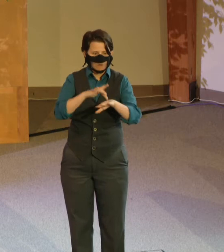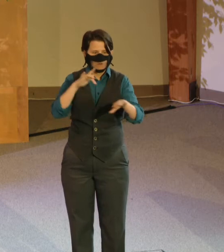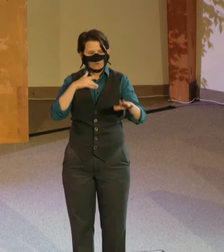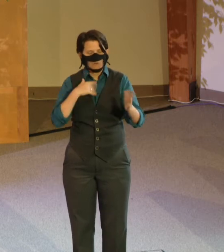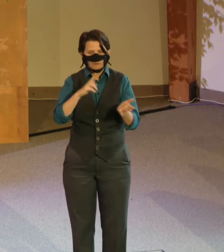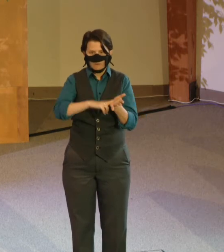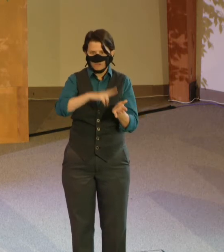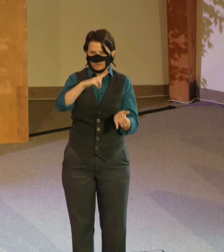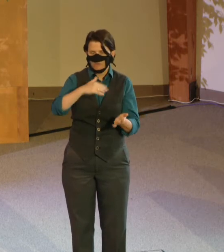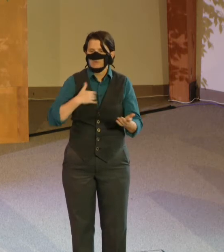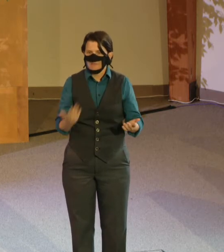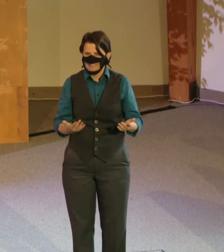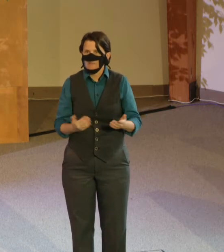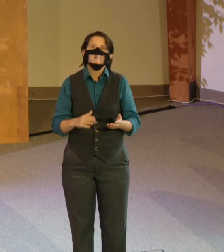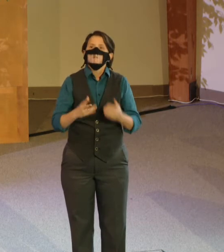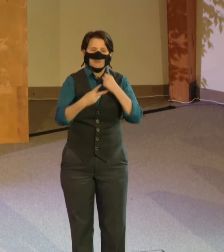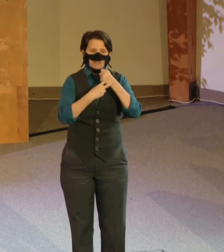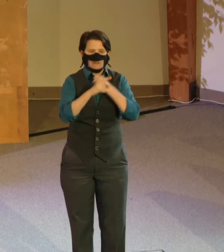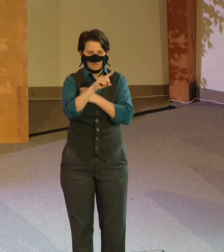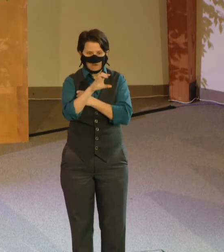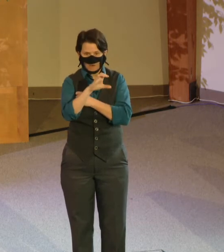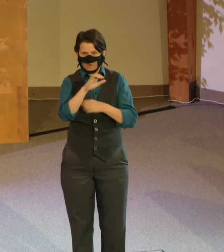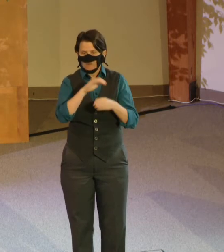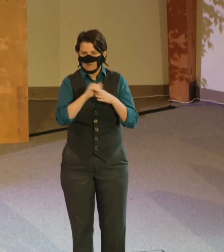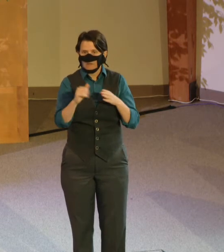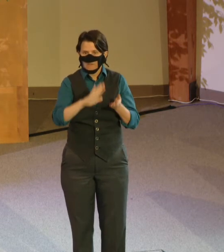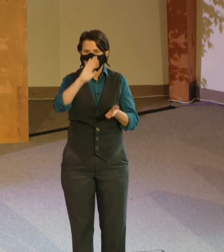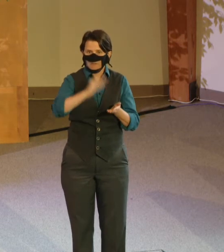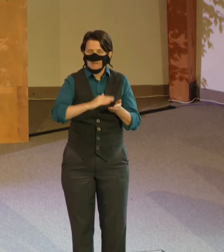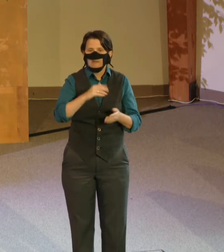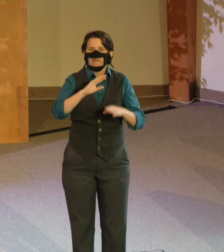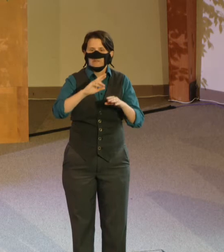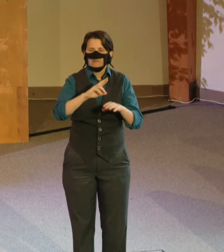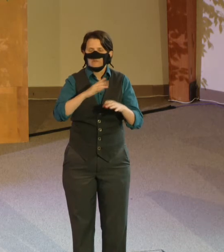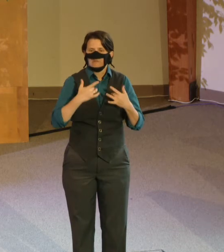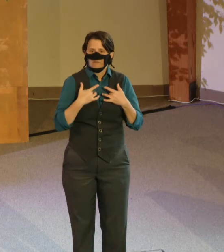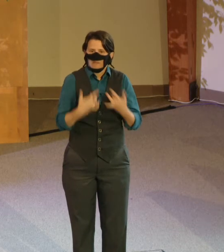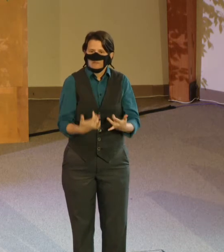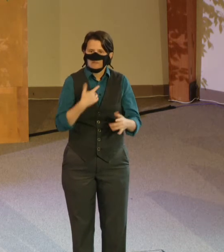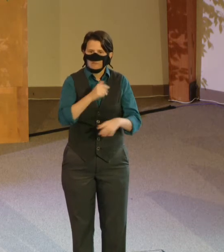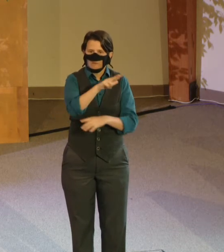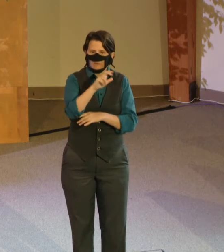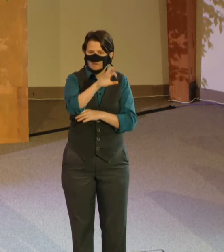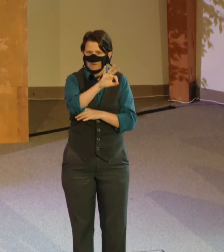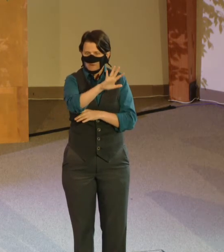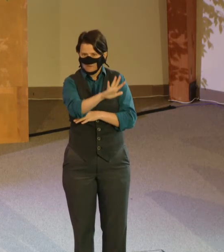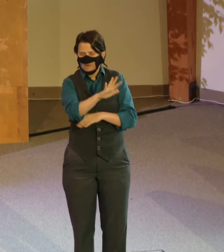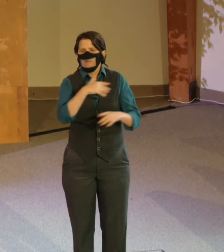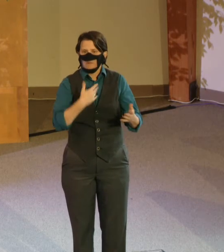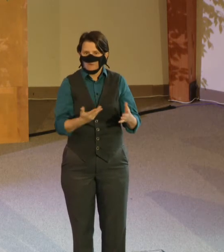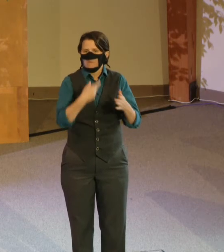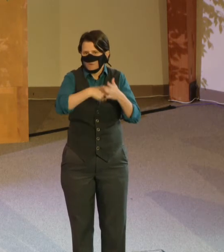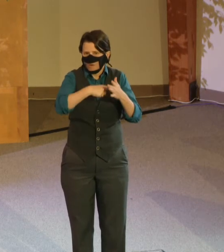the early bird registration, you get to save $100, so it's normally $395. So it'll be $295 if you register